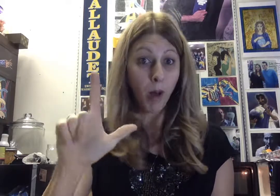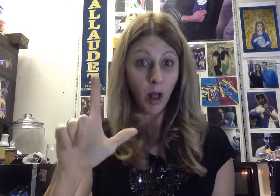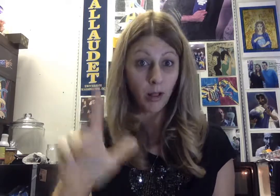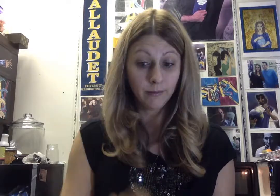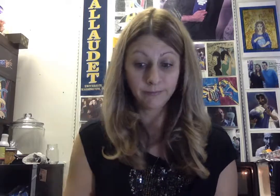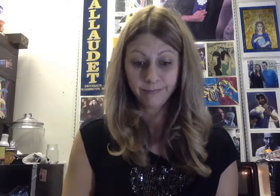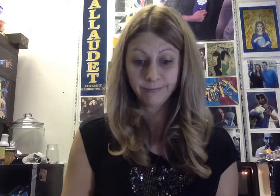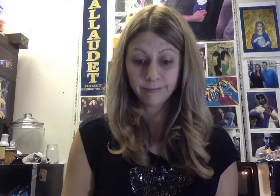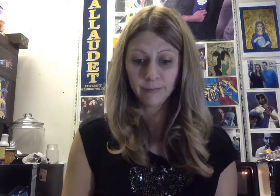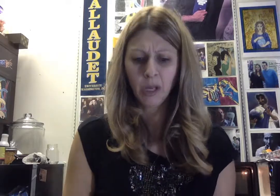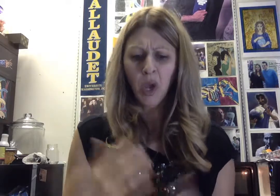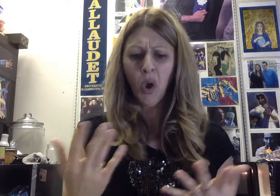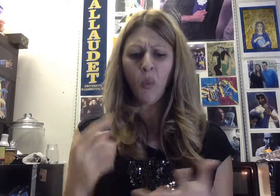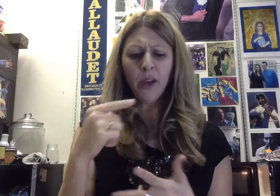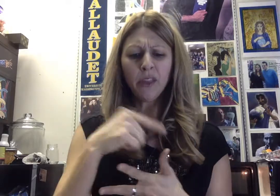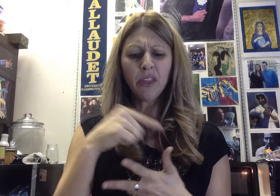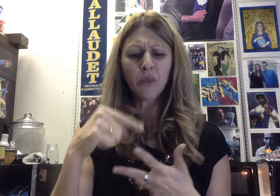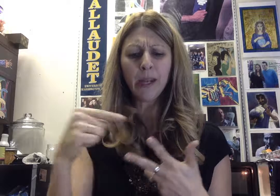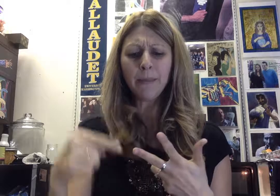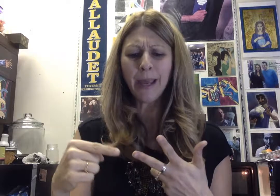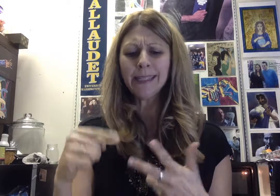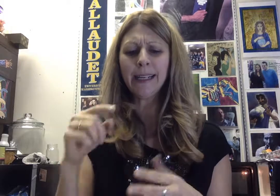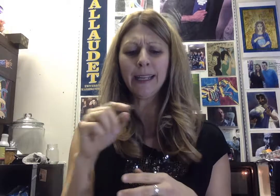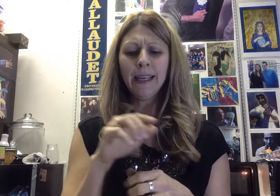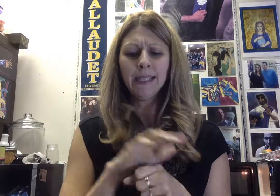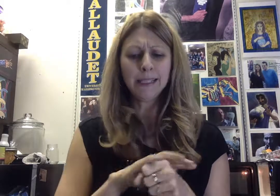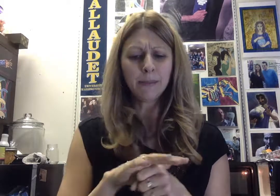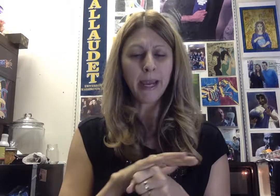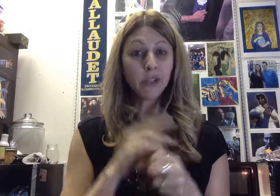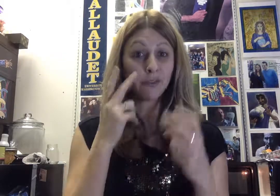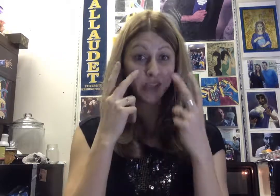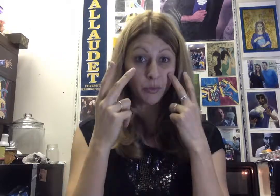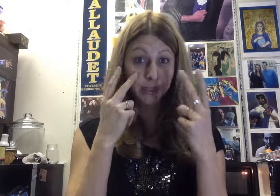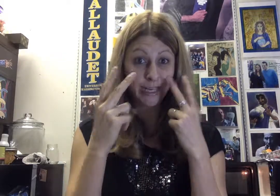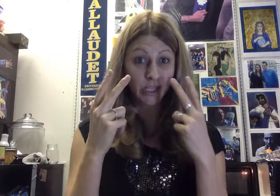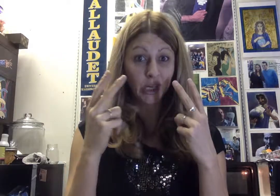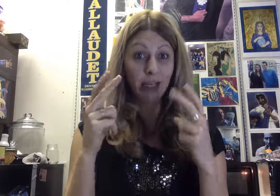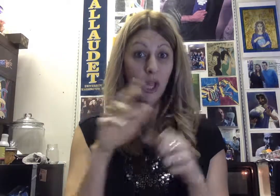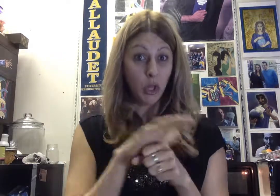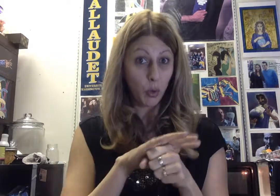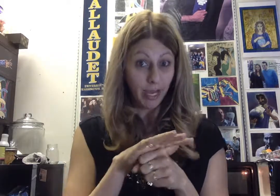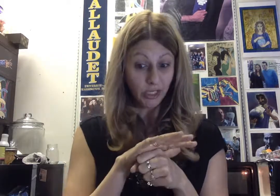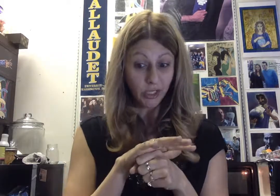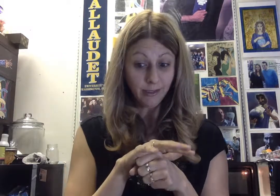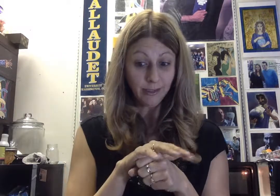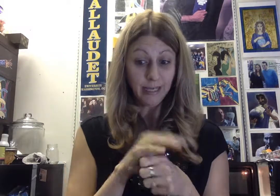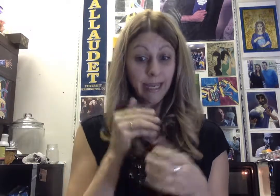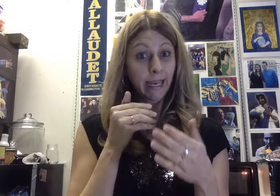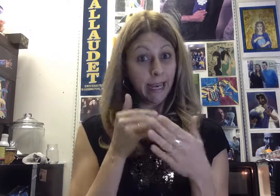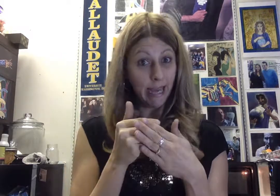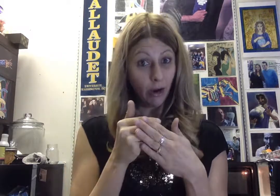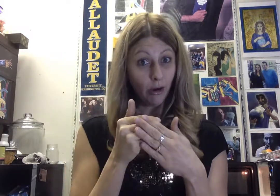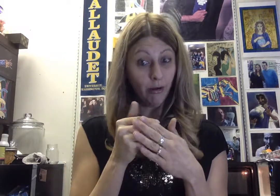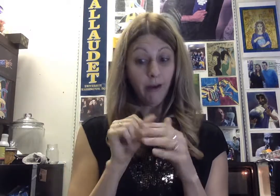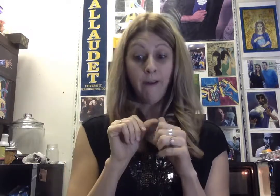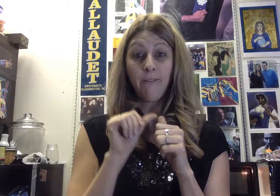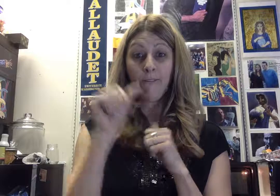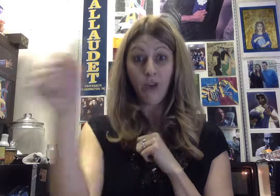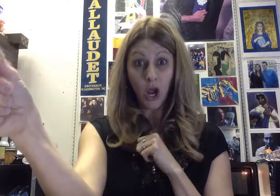mall. What are the 3 basic spatial visualization locations? Near,